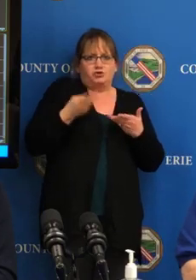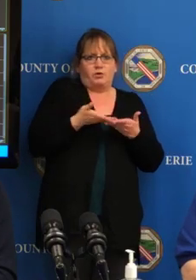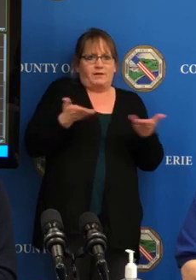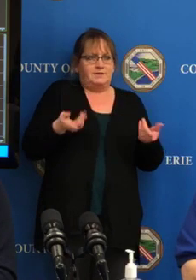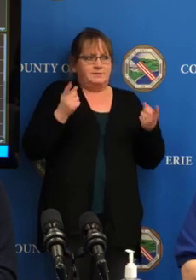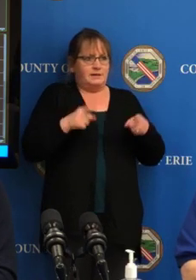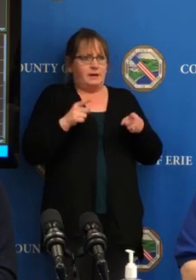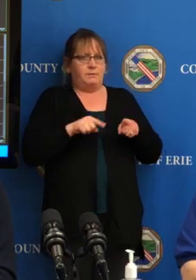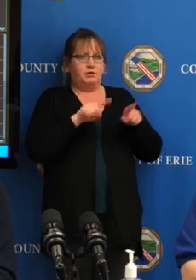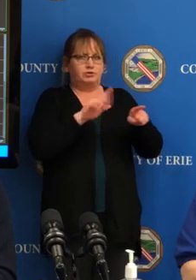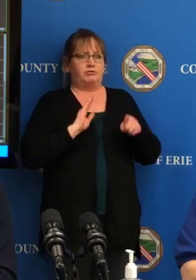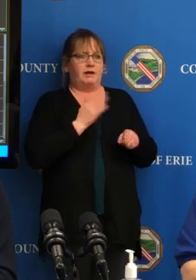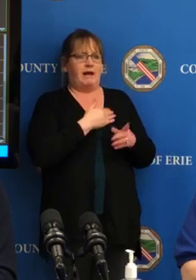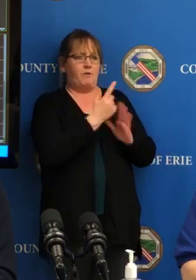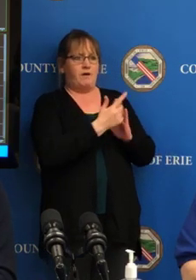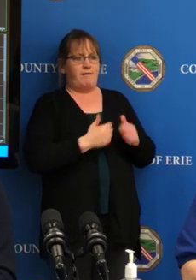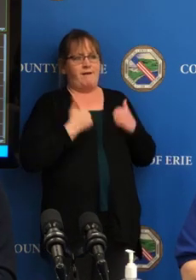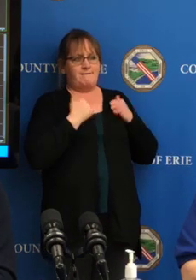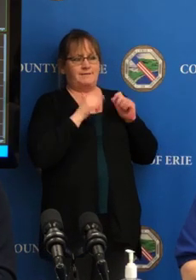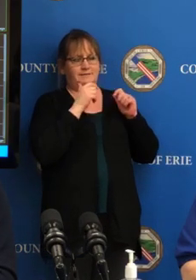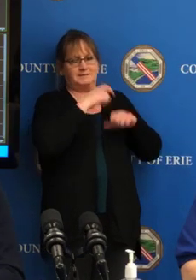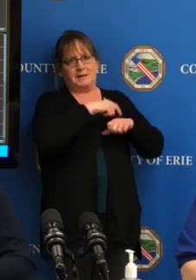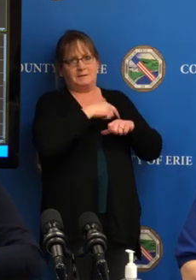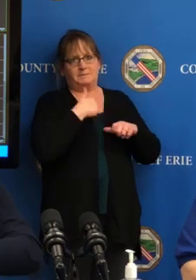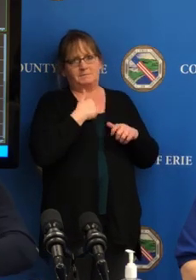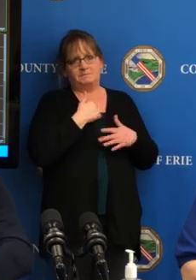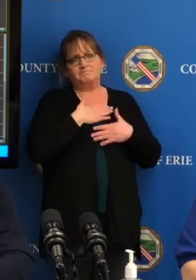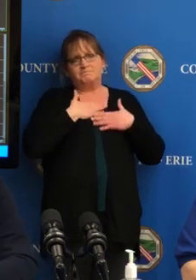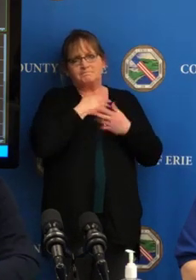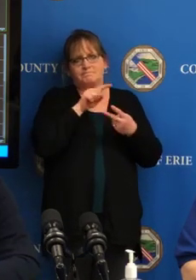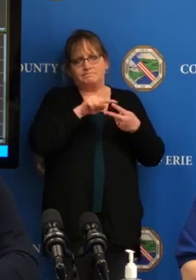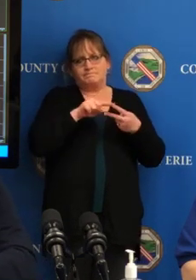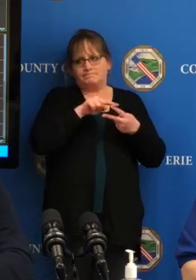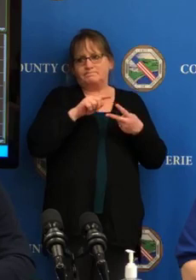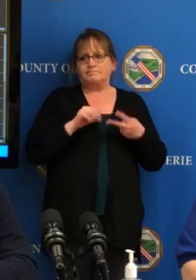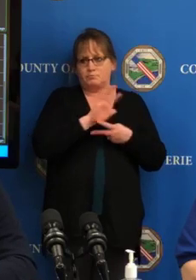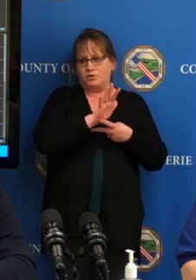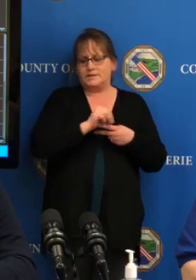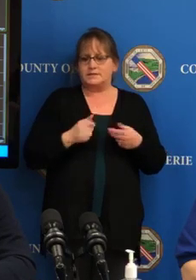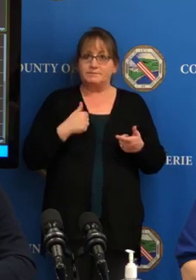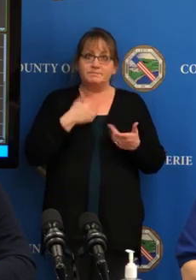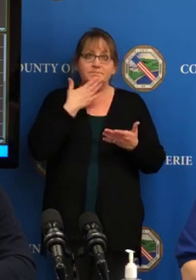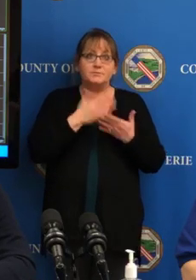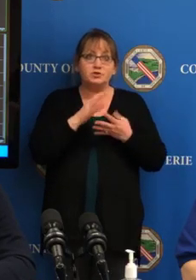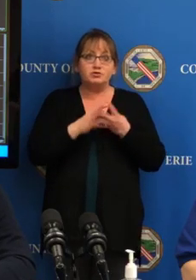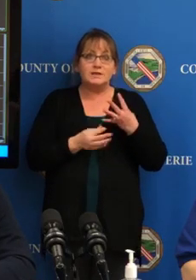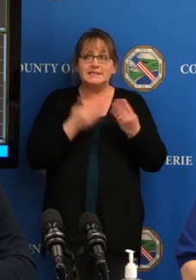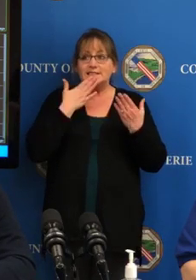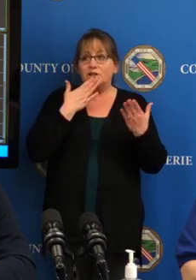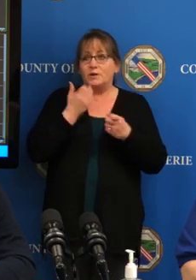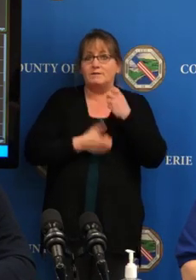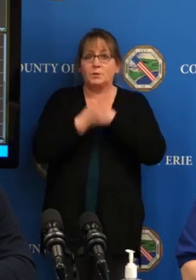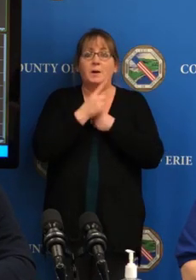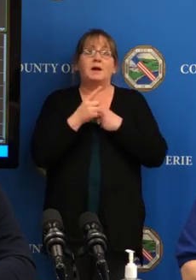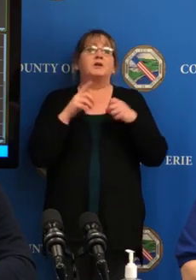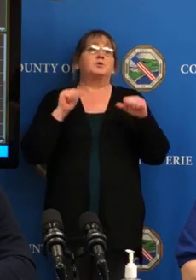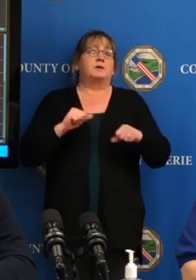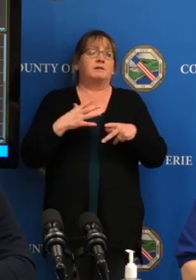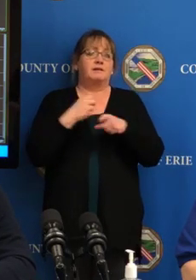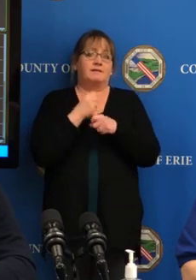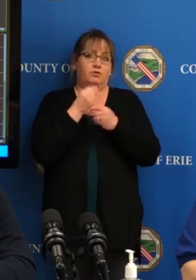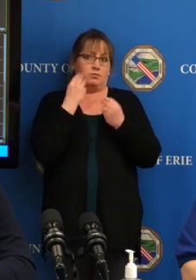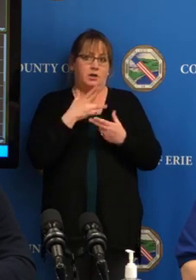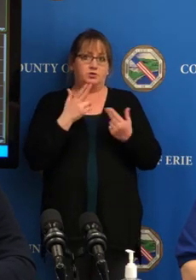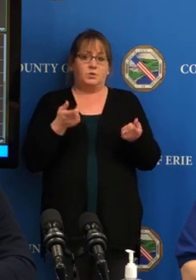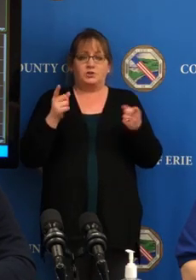lifetime, and those are two movies that I really enjoy. Good choices. Thank you, everyone. As always, you can get information on